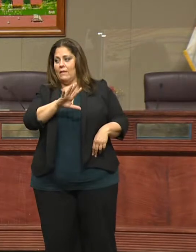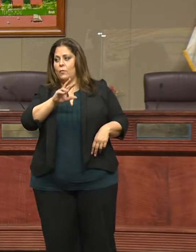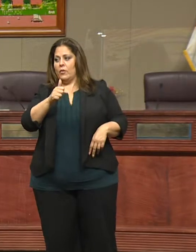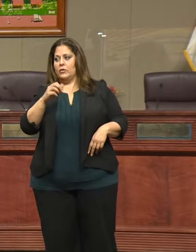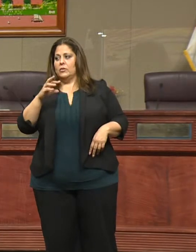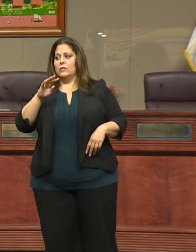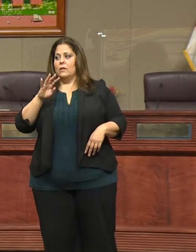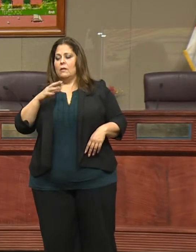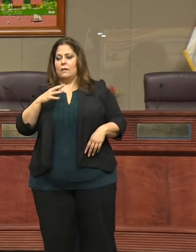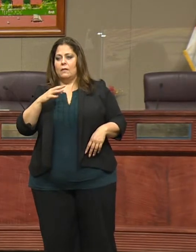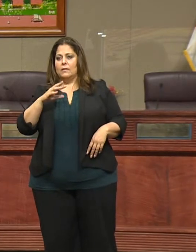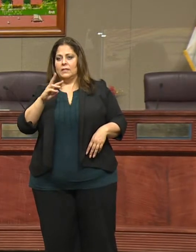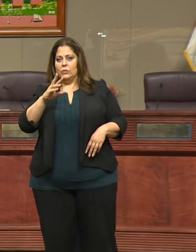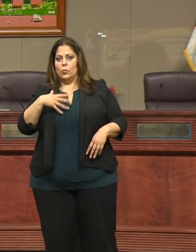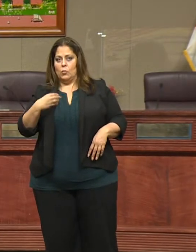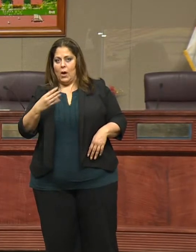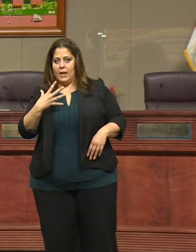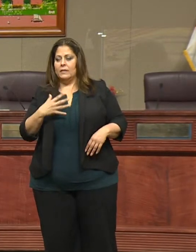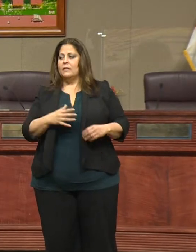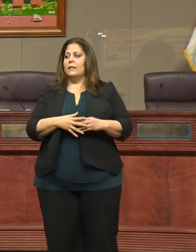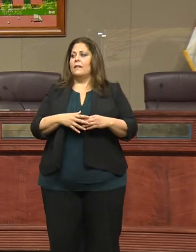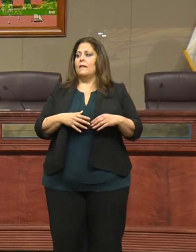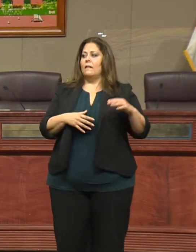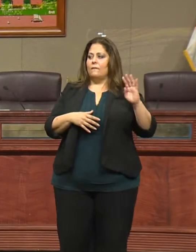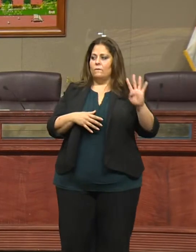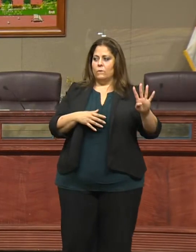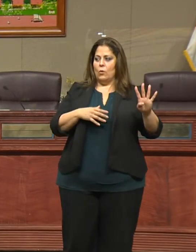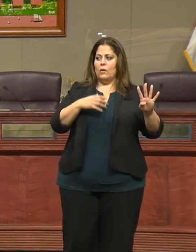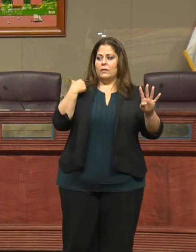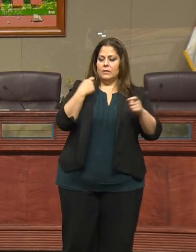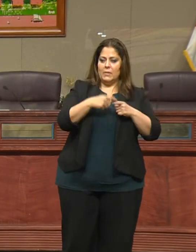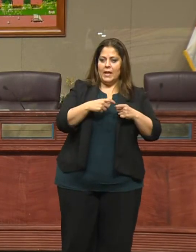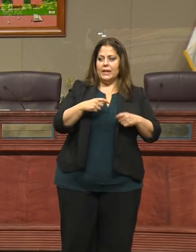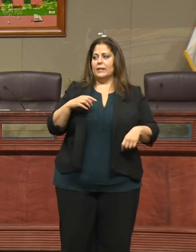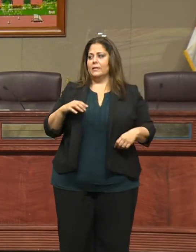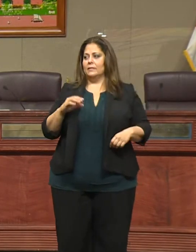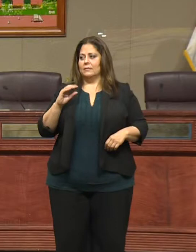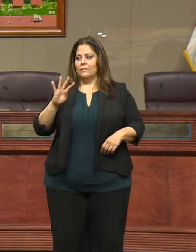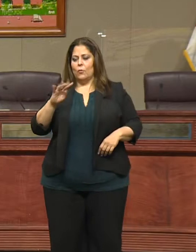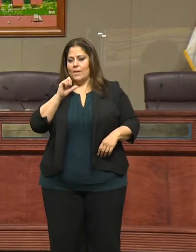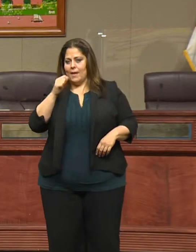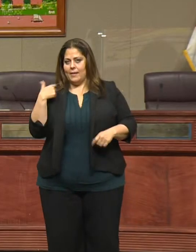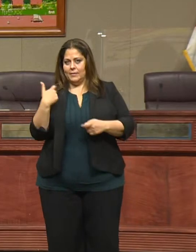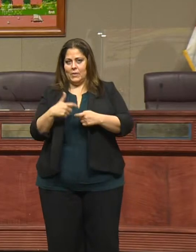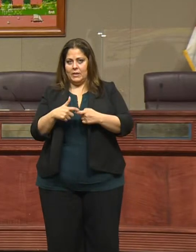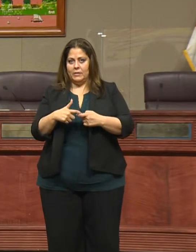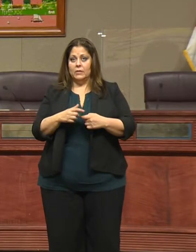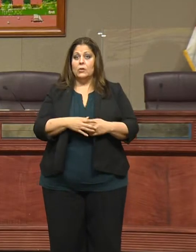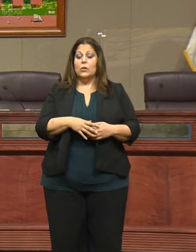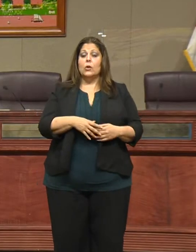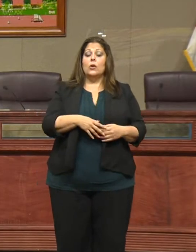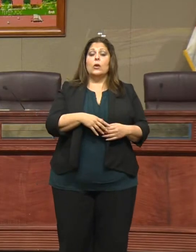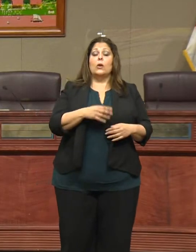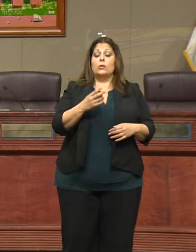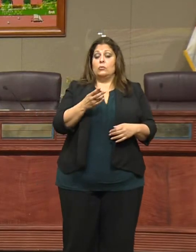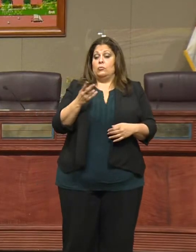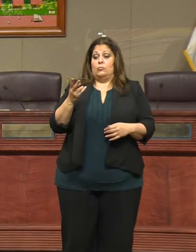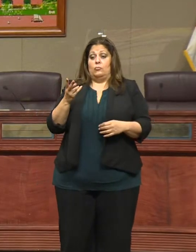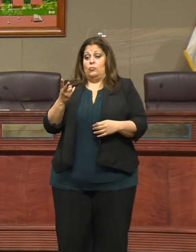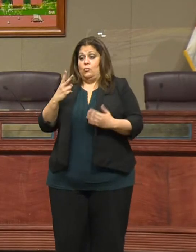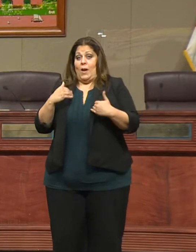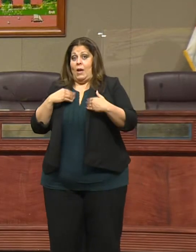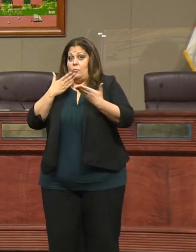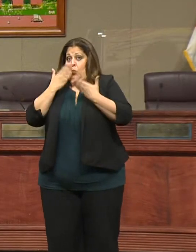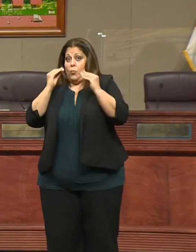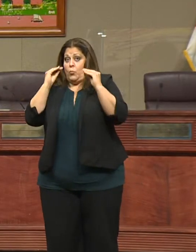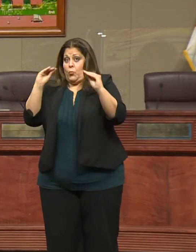were Hispanic, 5 were non-Hispanic. 7 had known underlying health conditions, and 2 had no known underlying health